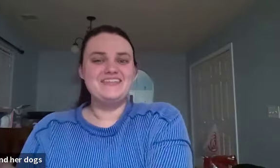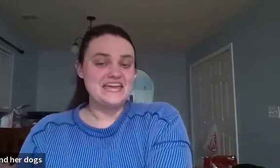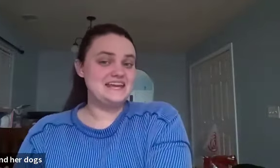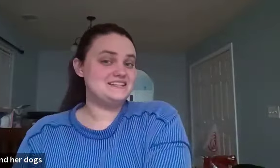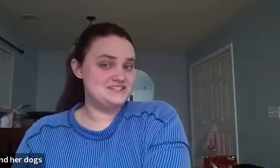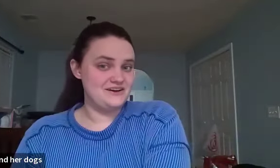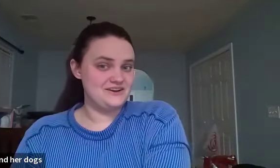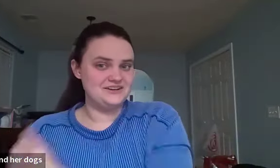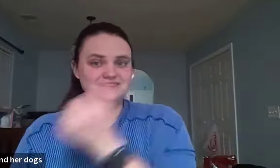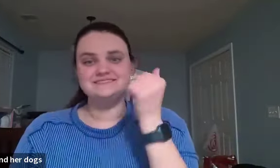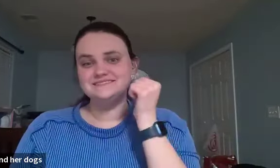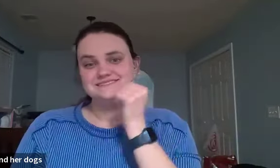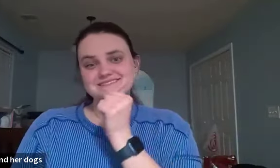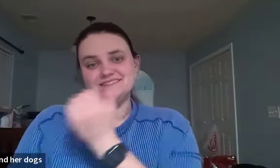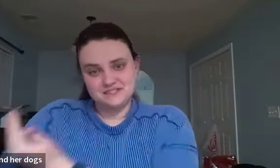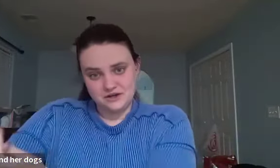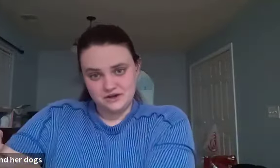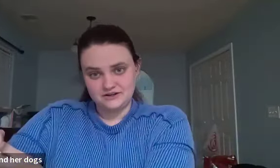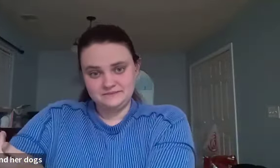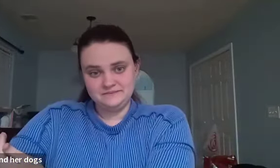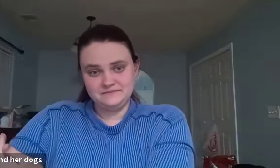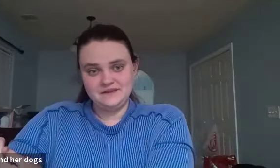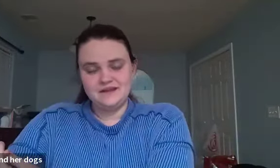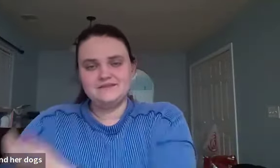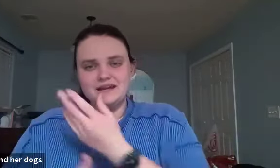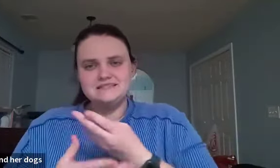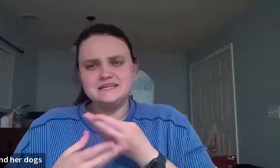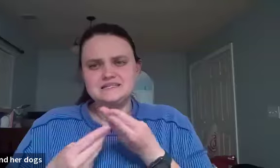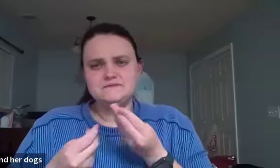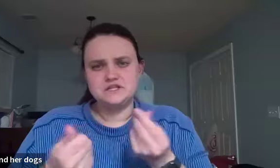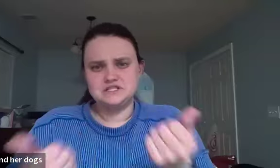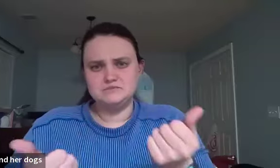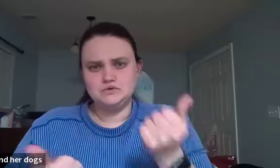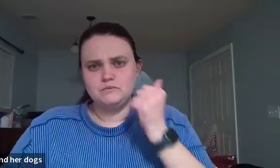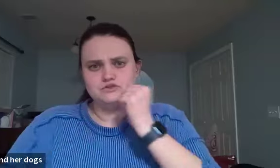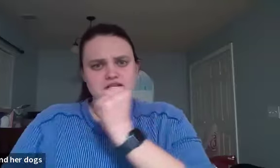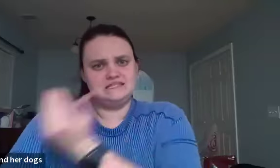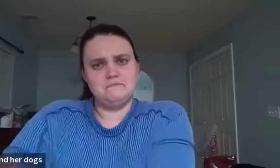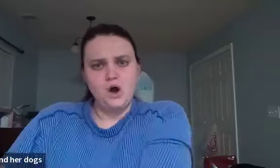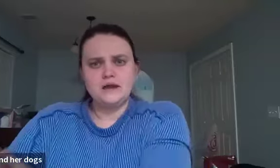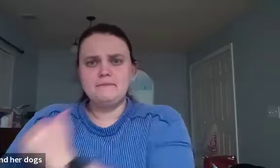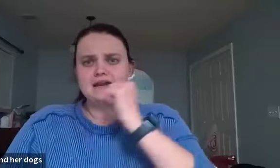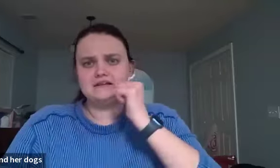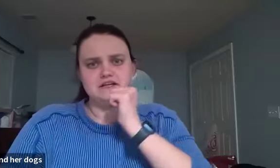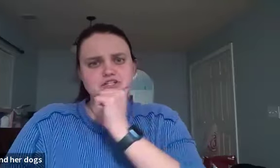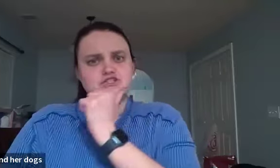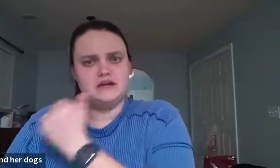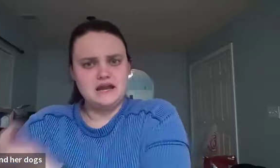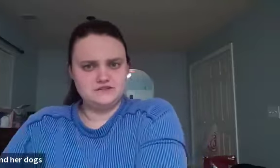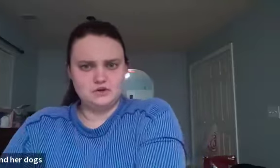And then daughter, daughter. The nice thing is it's a very smooth motion. Like it's automatically like straight after go